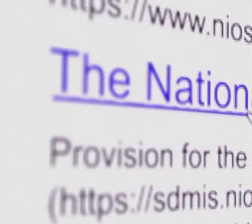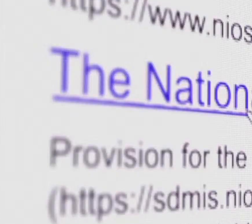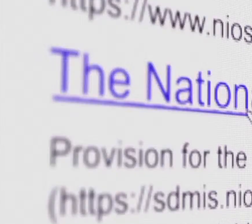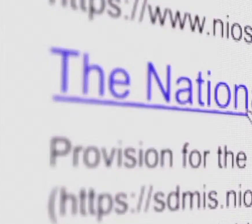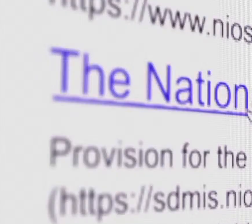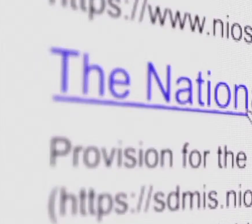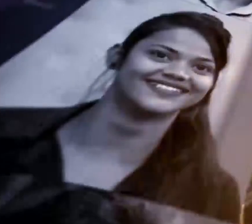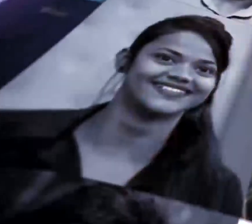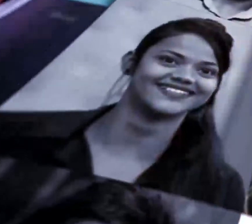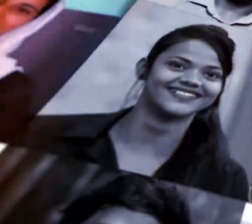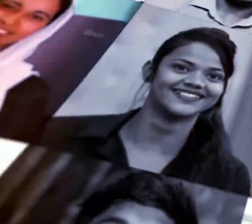www.nios.ac.in।